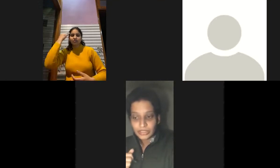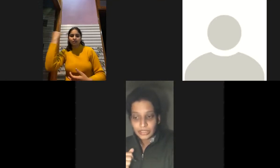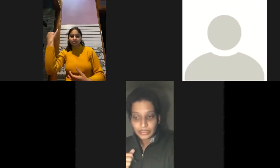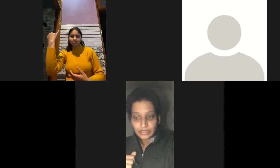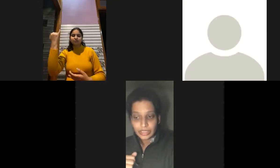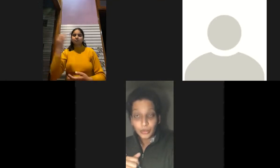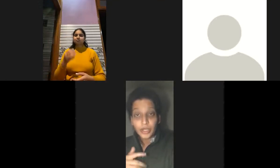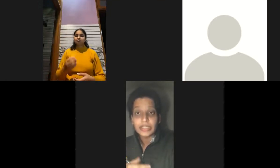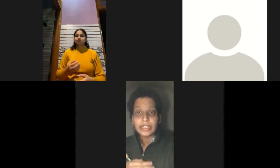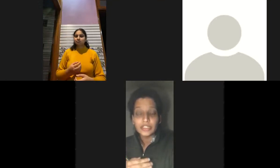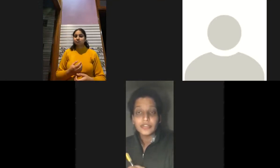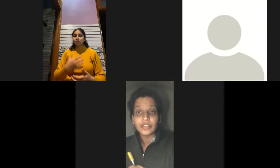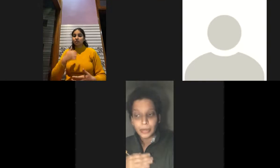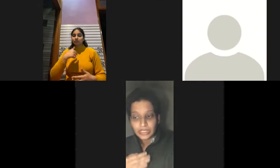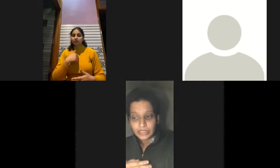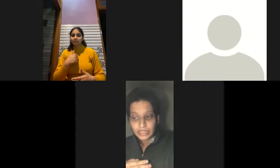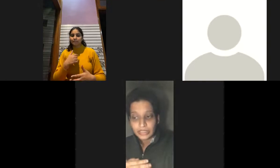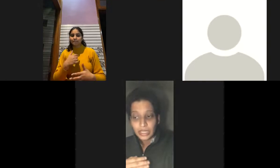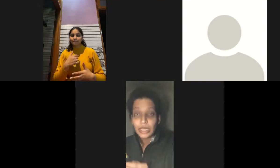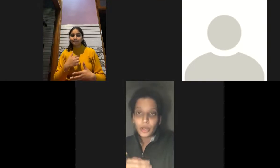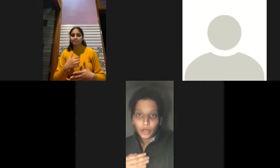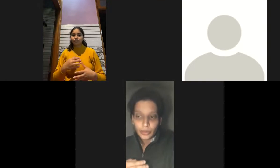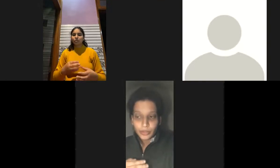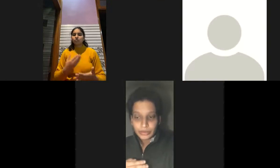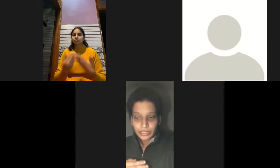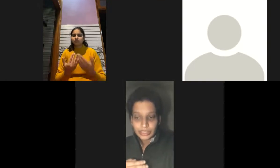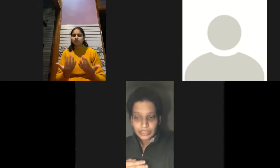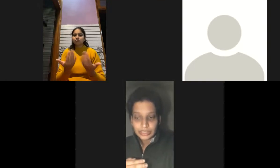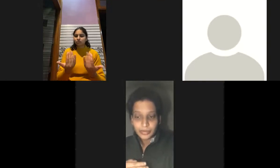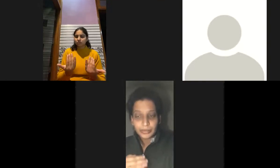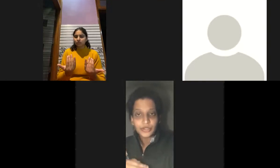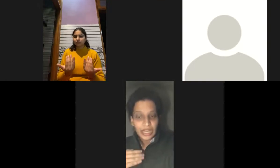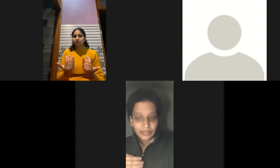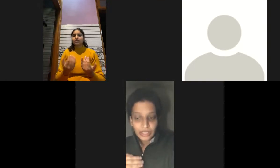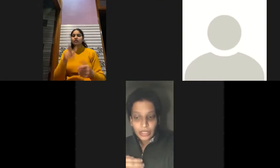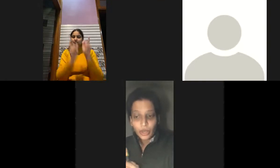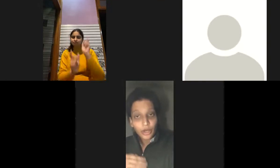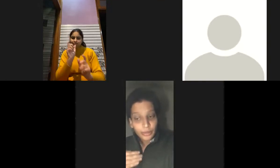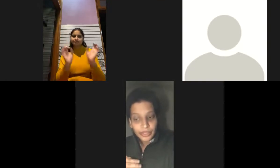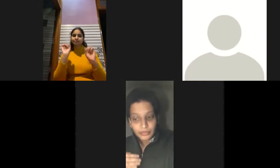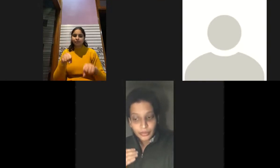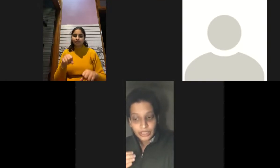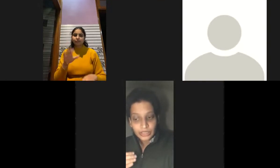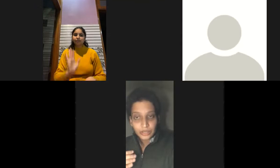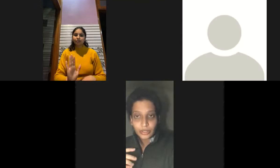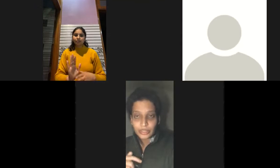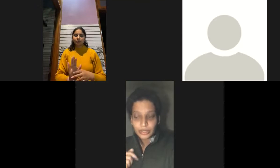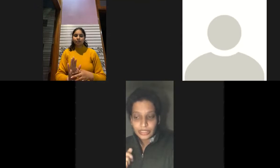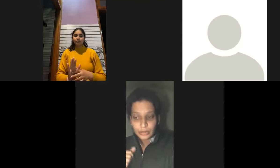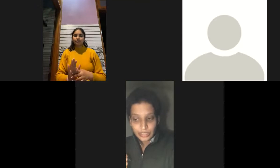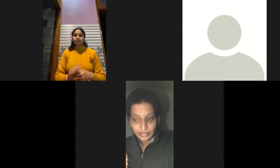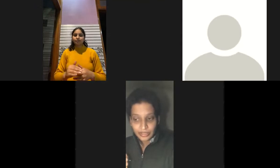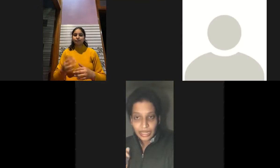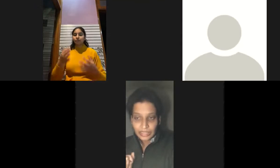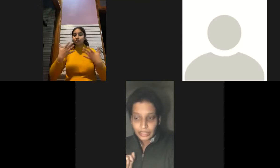assumptions concerning what kinds of capacities or possibilities people should have or be afforded in order to lead a good